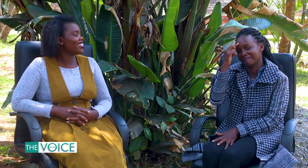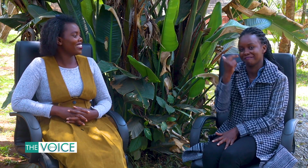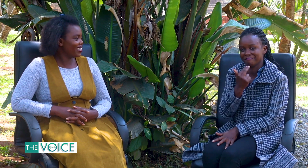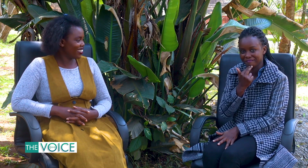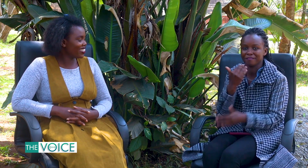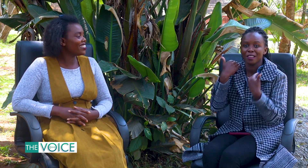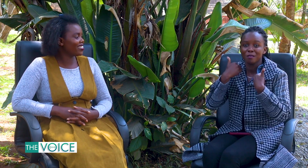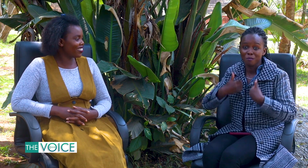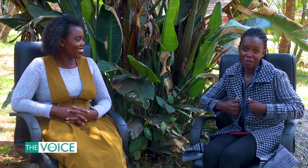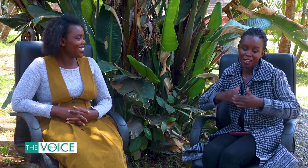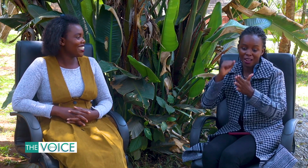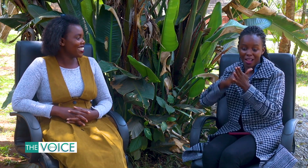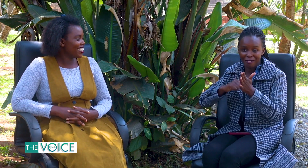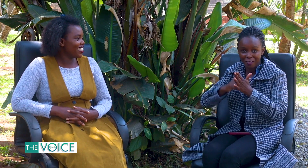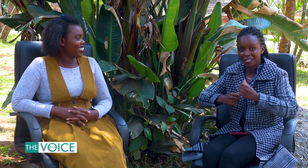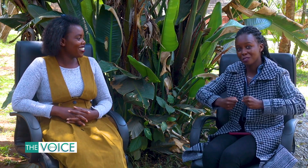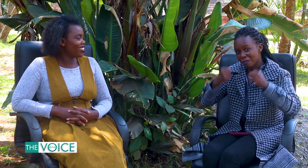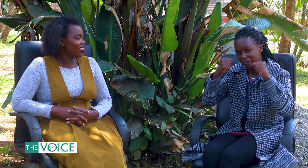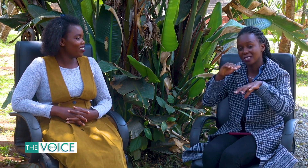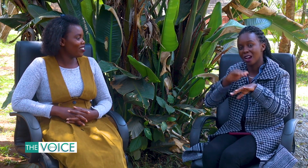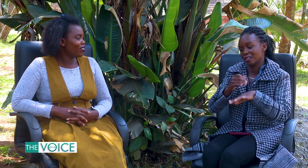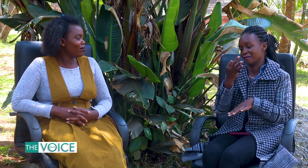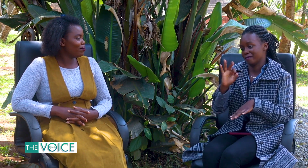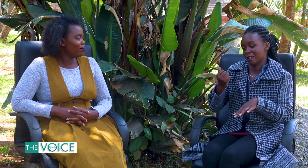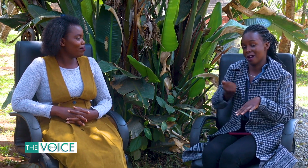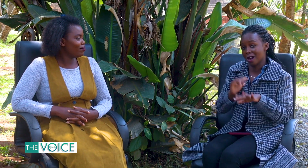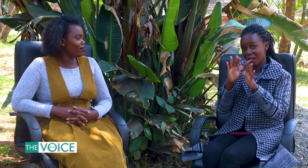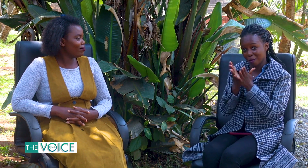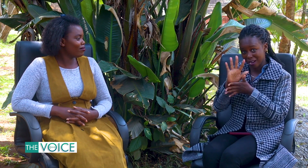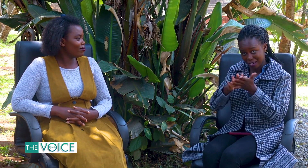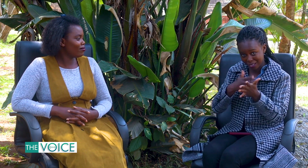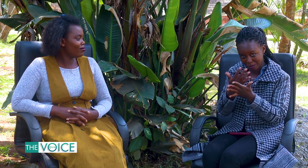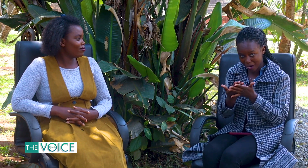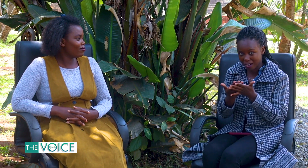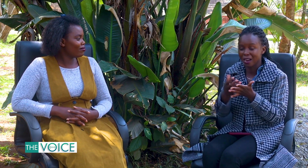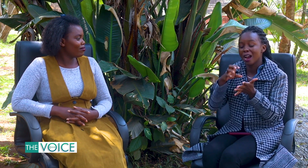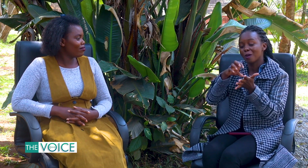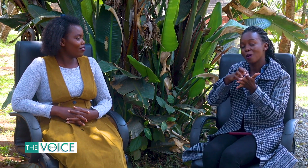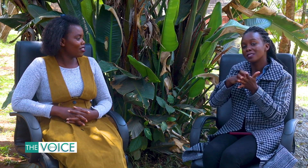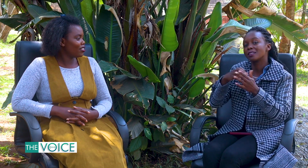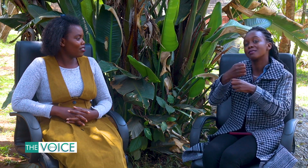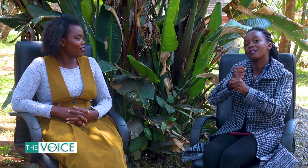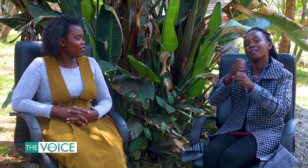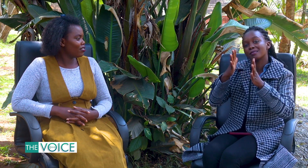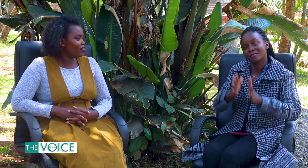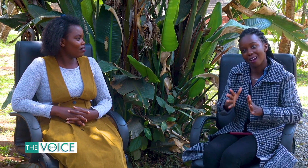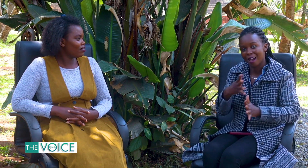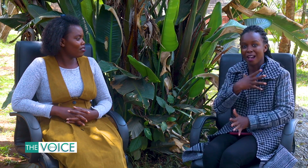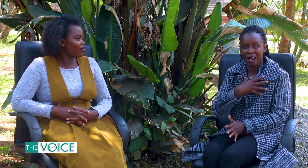name. I am an advocate officer at the Free a Girls World Network organization. I'm a content creator, and